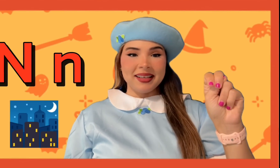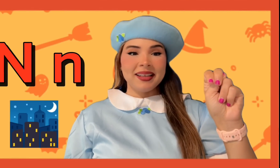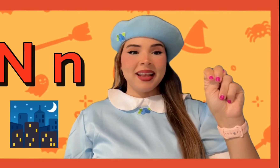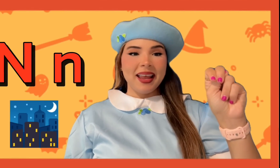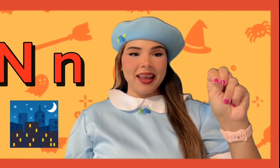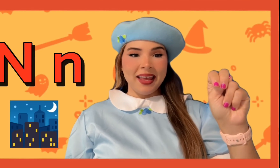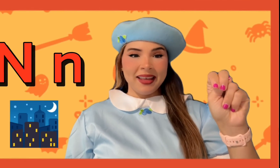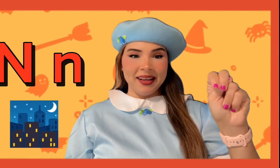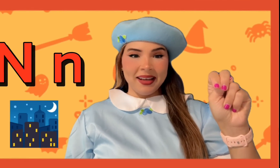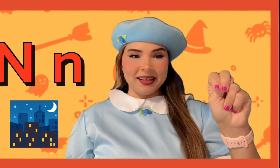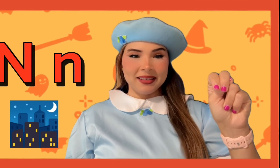N.